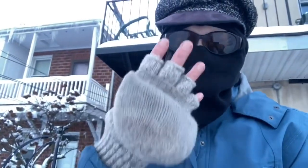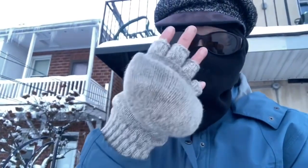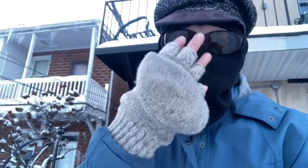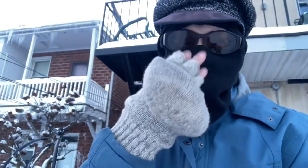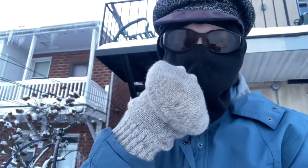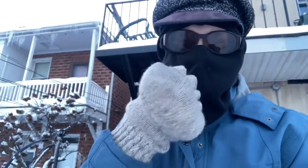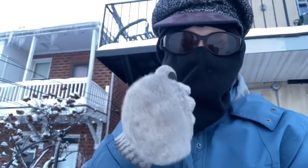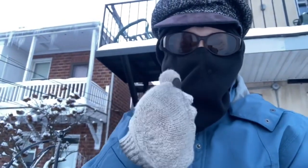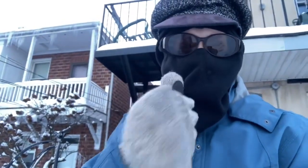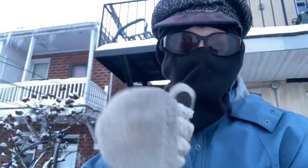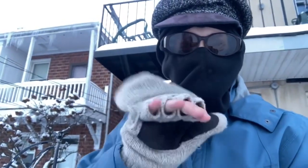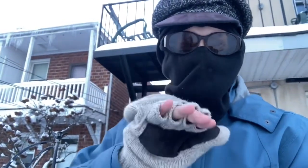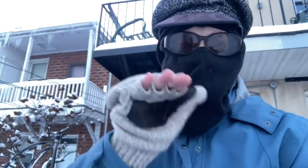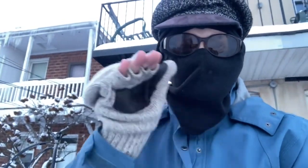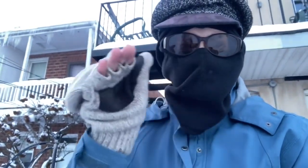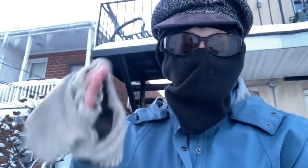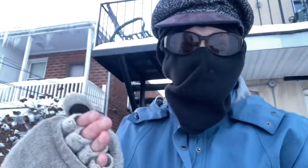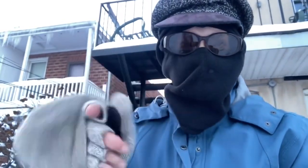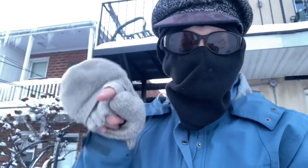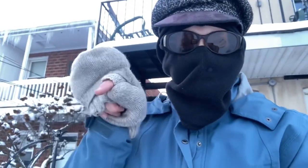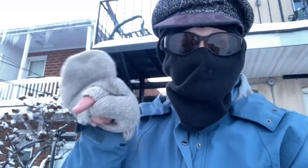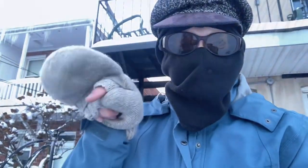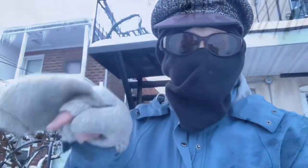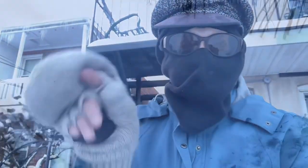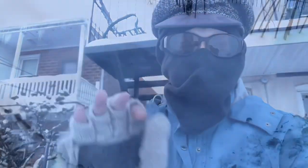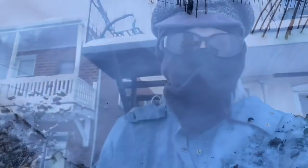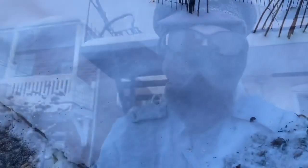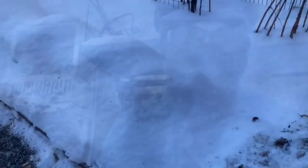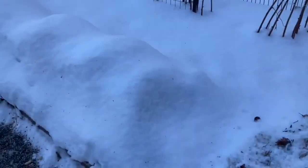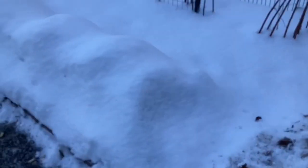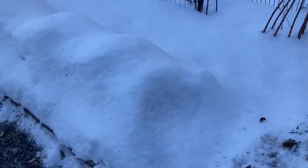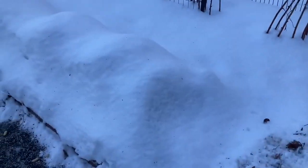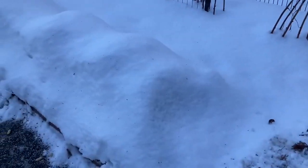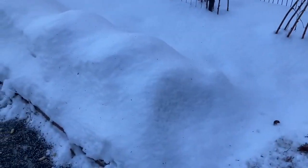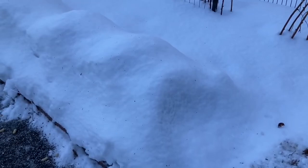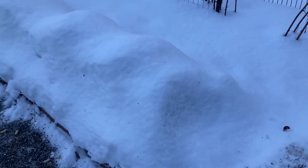So the lettuce, it's asleep under this tunnel right here.